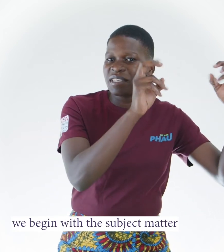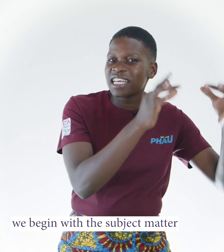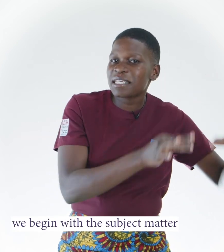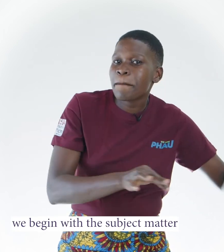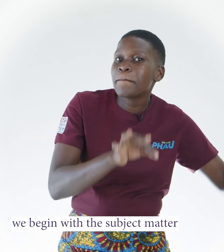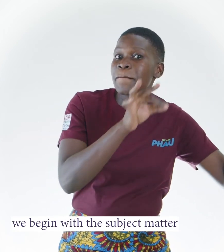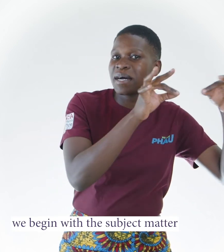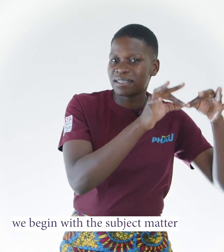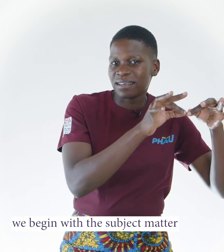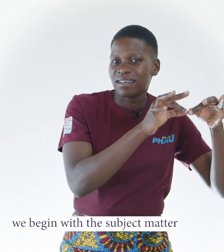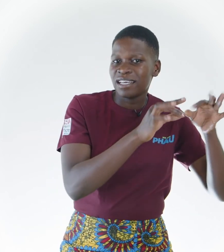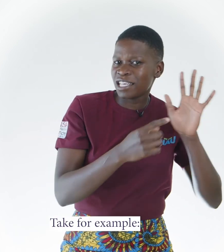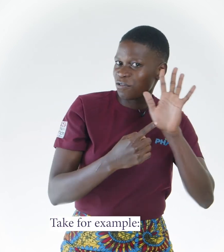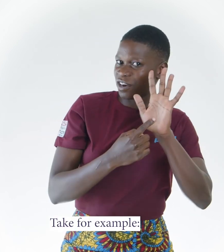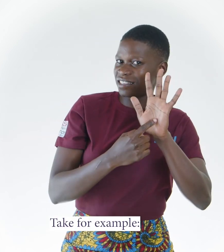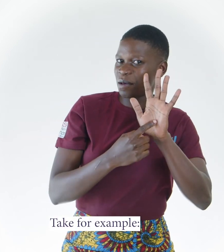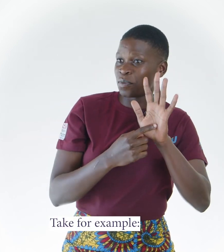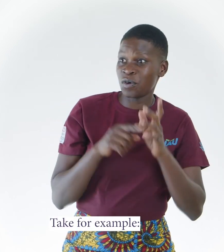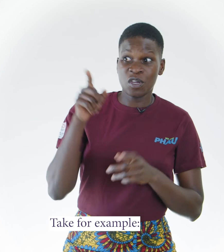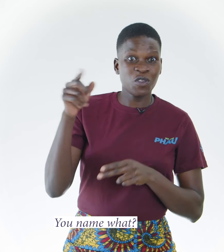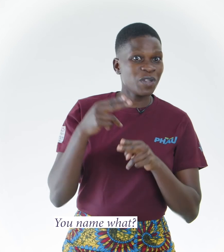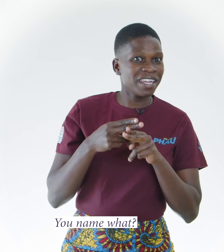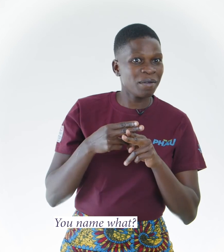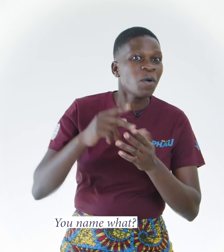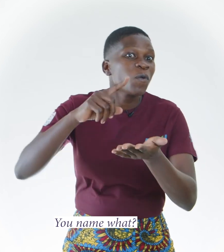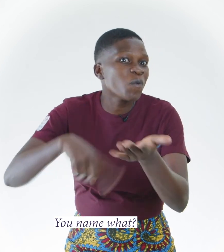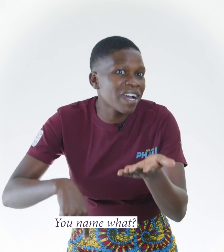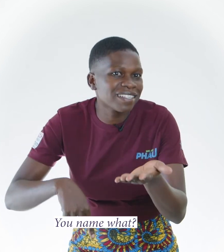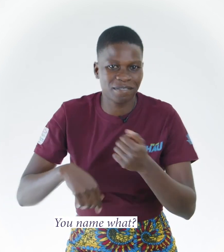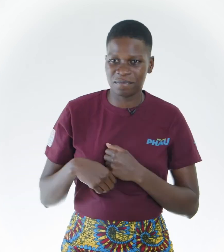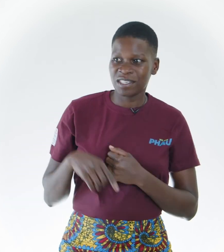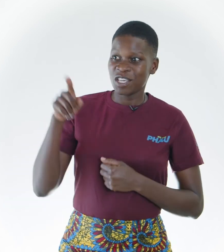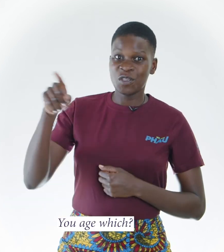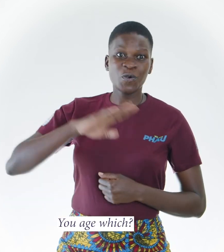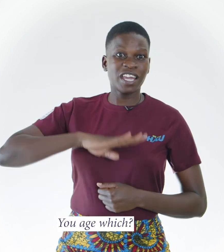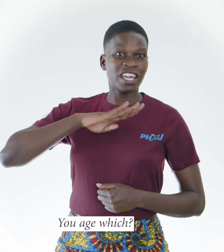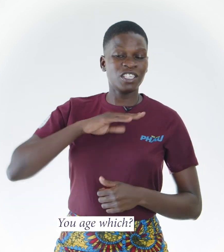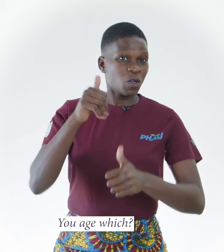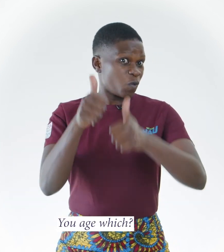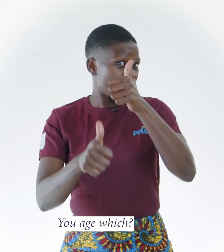subject matter. Take for example, you name what? You age